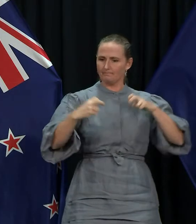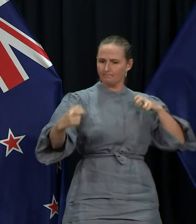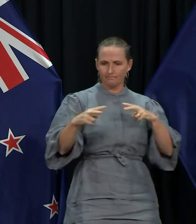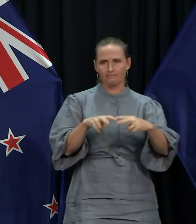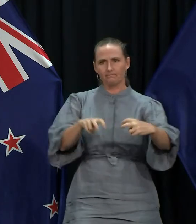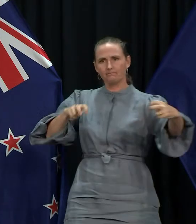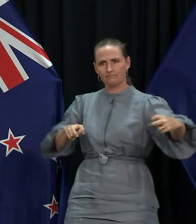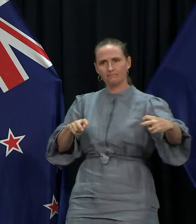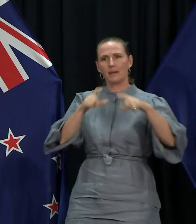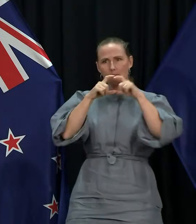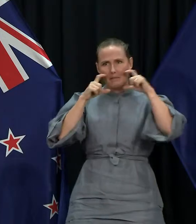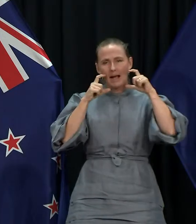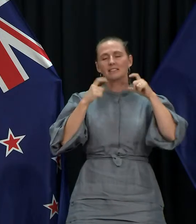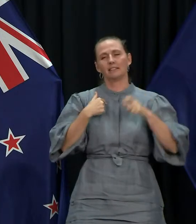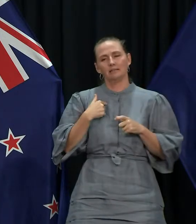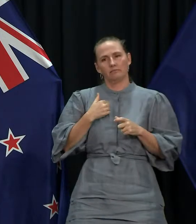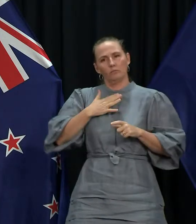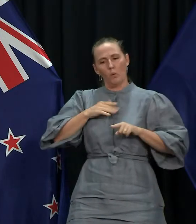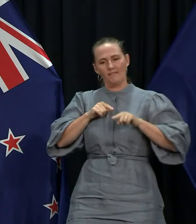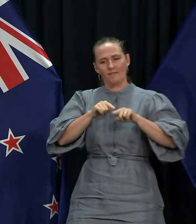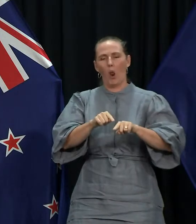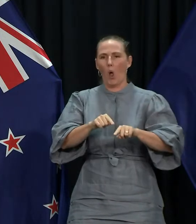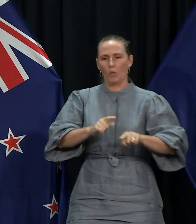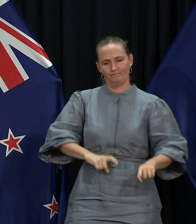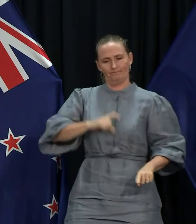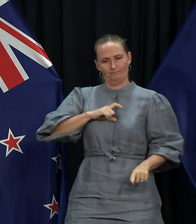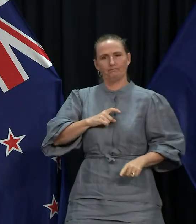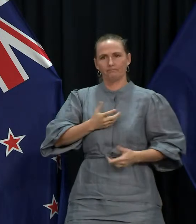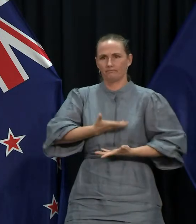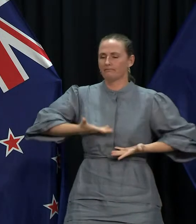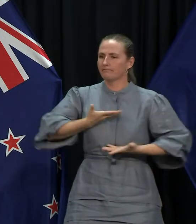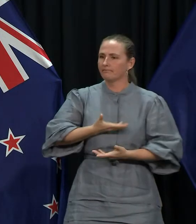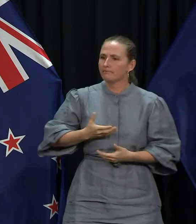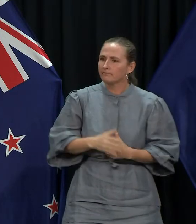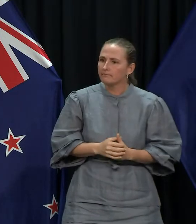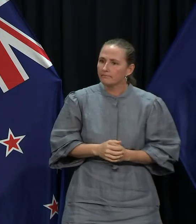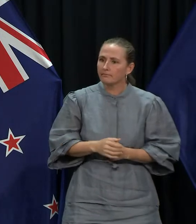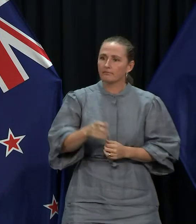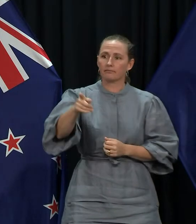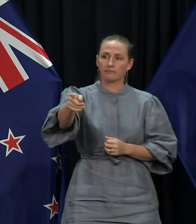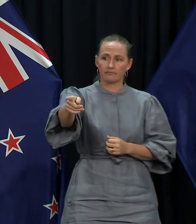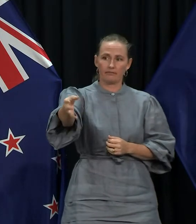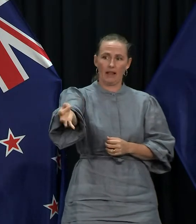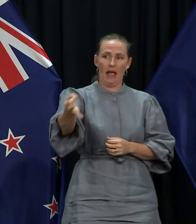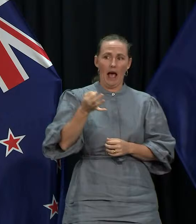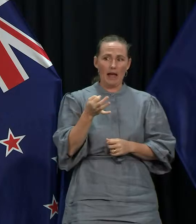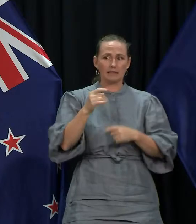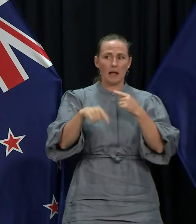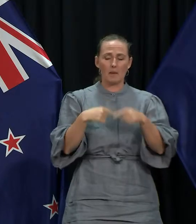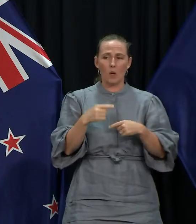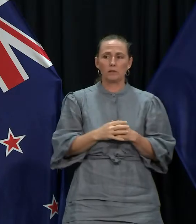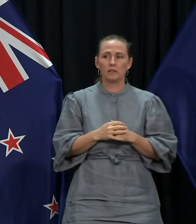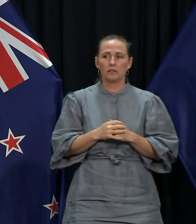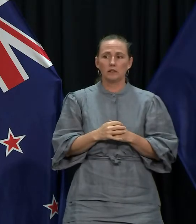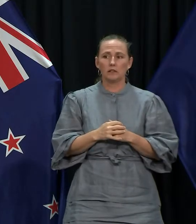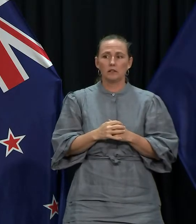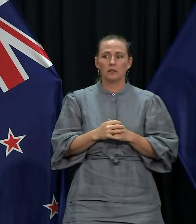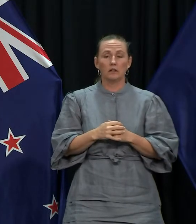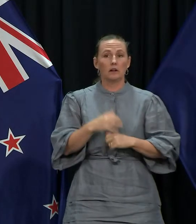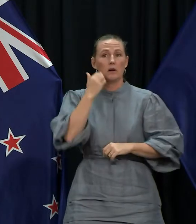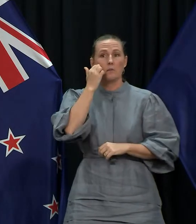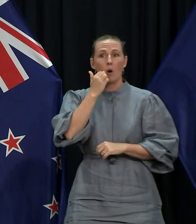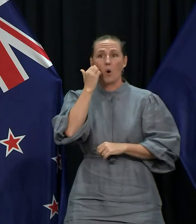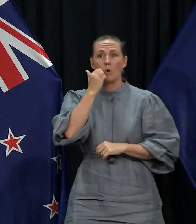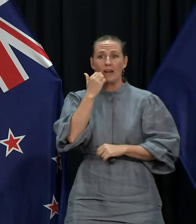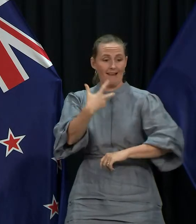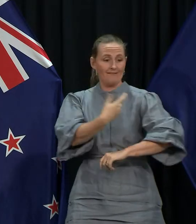So that's the balance we have to strike. Low Maori vaccination rates are now showing up in the hospitalisations.